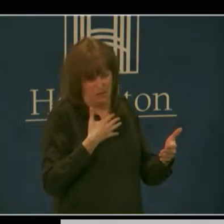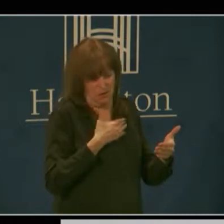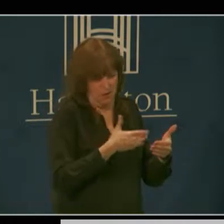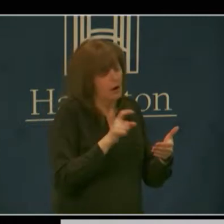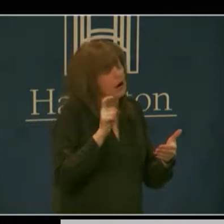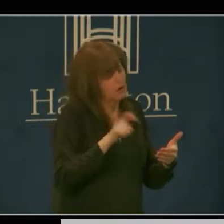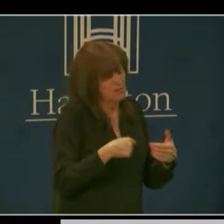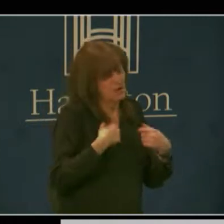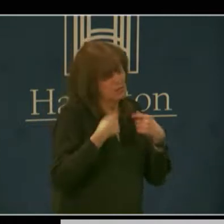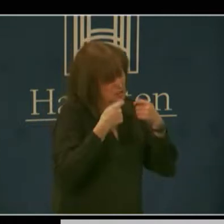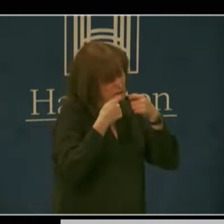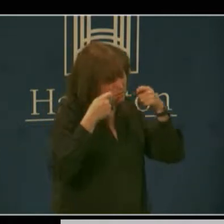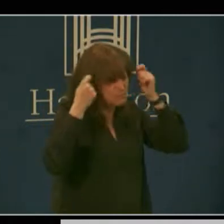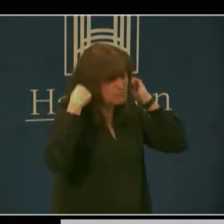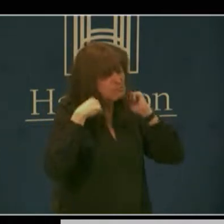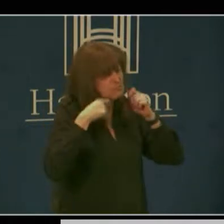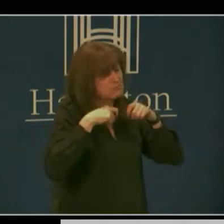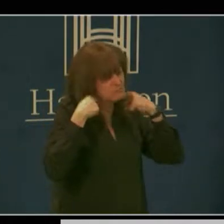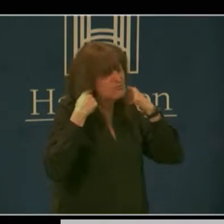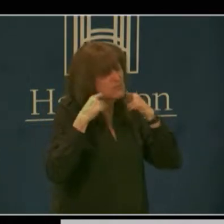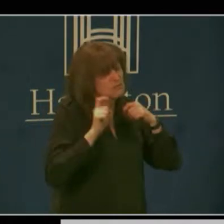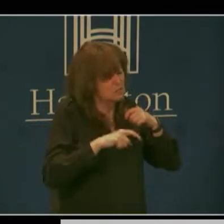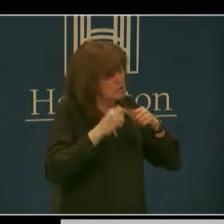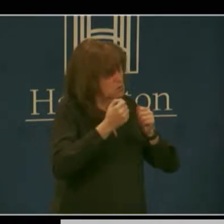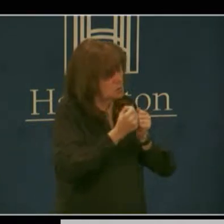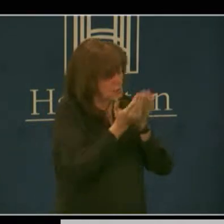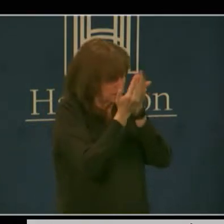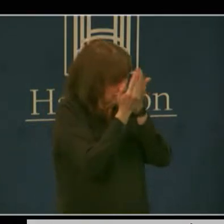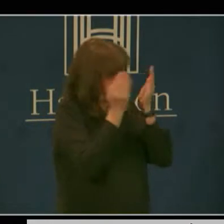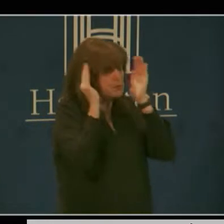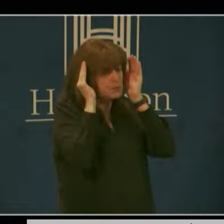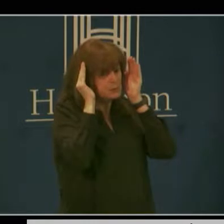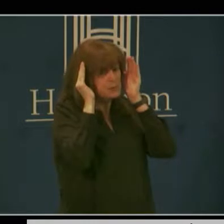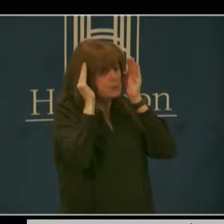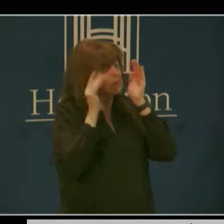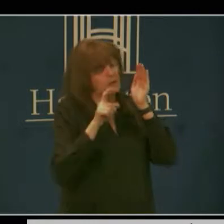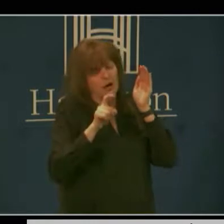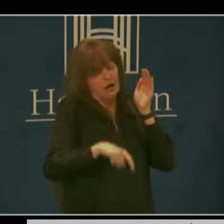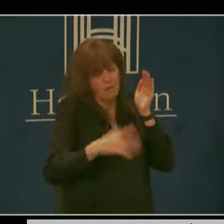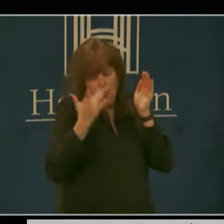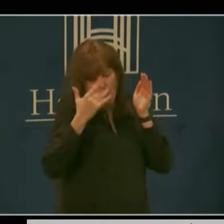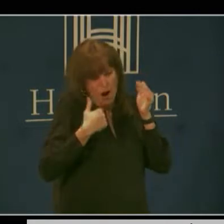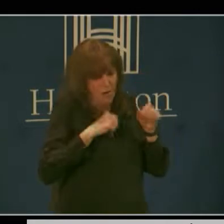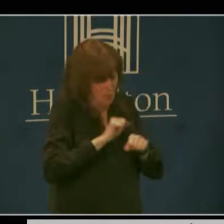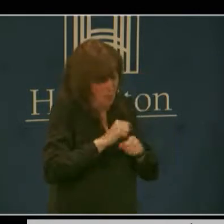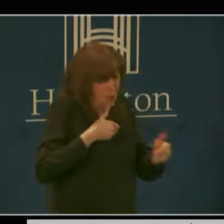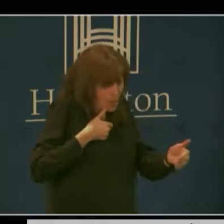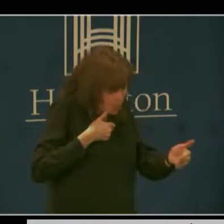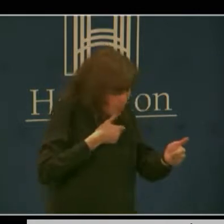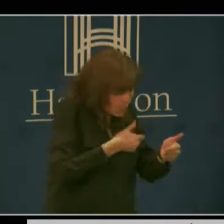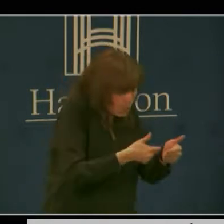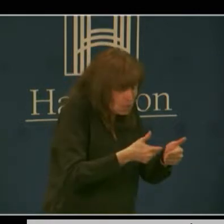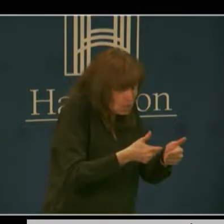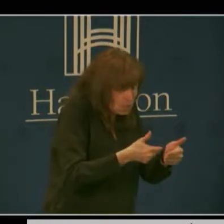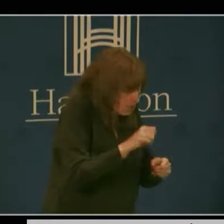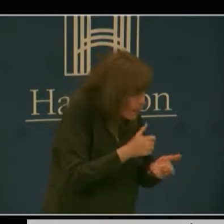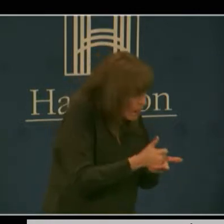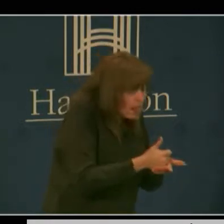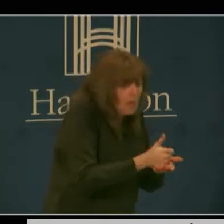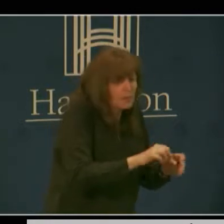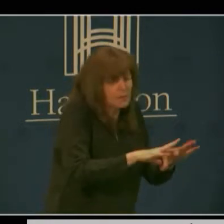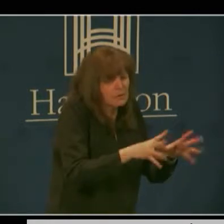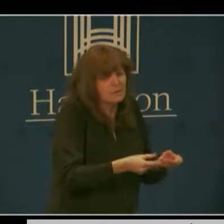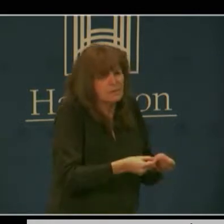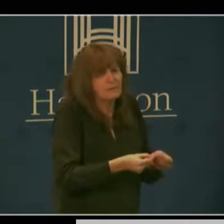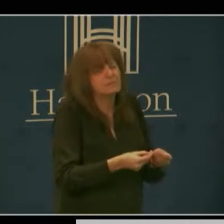they will wear eye protection. That's to protect them, because they're going to have to go within that 6-foot circle. But if